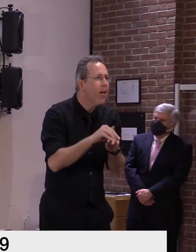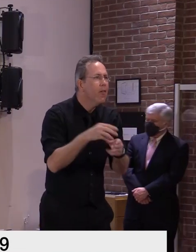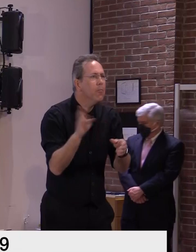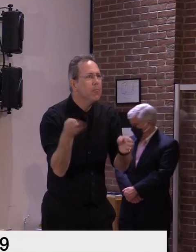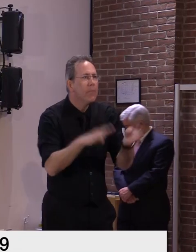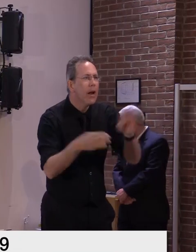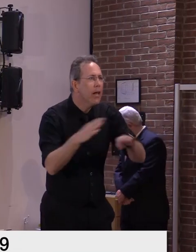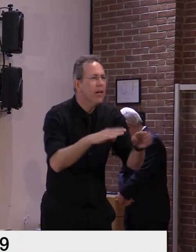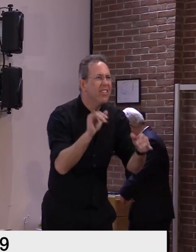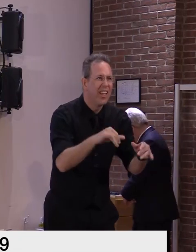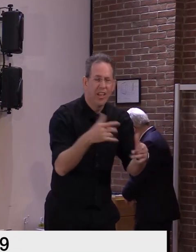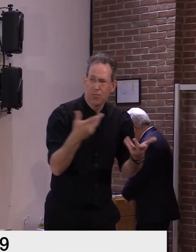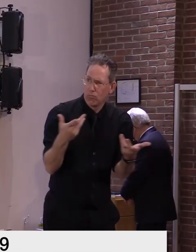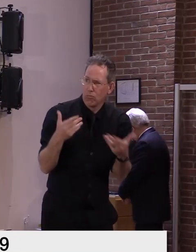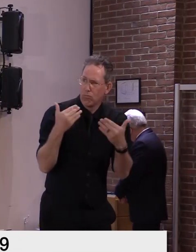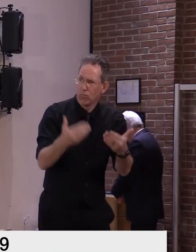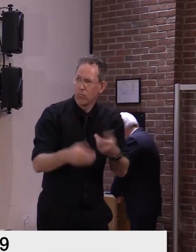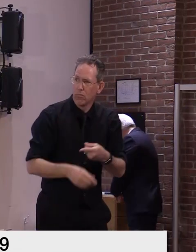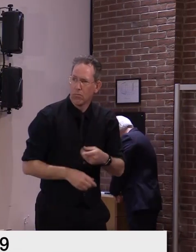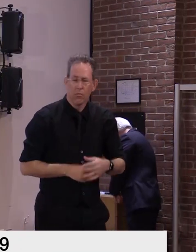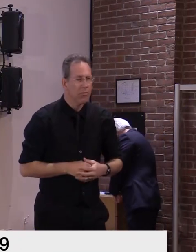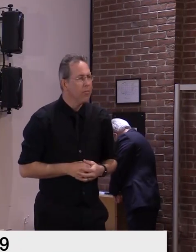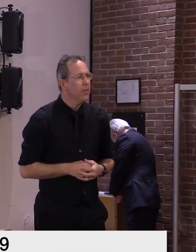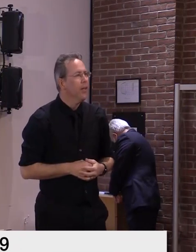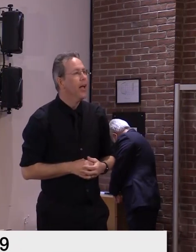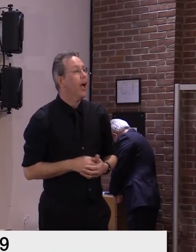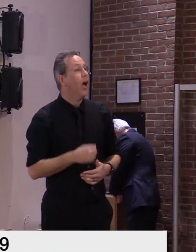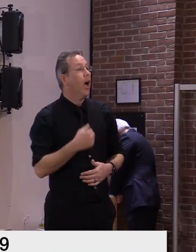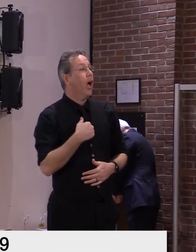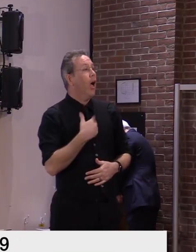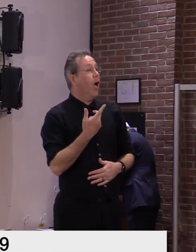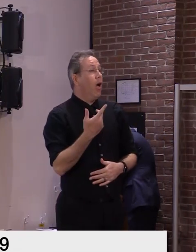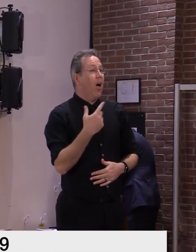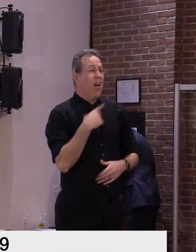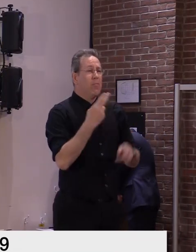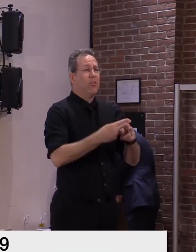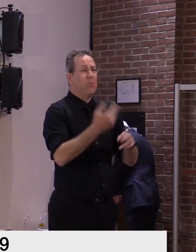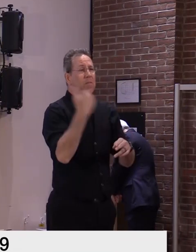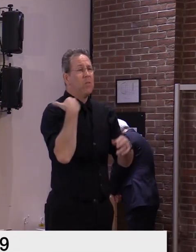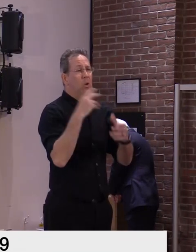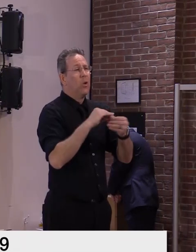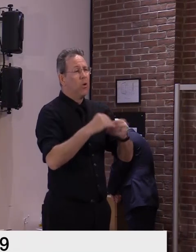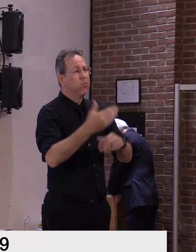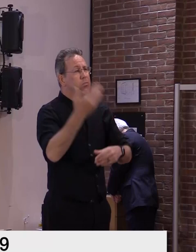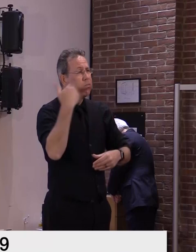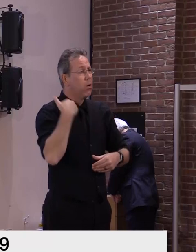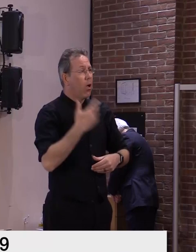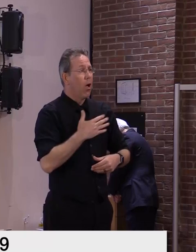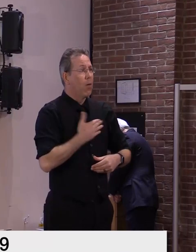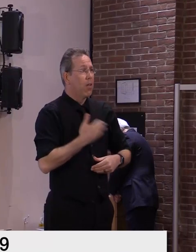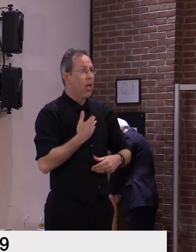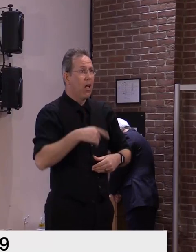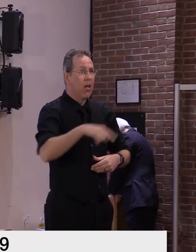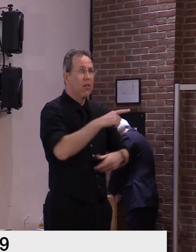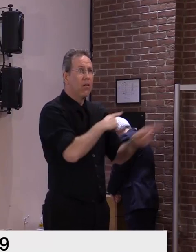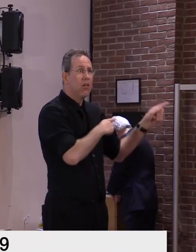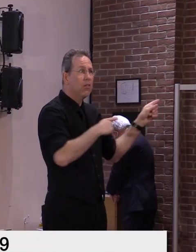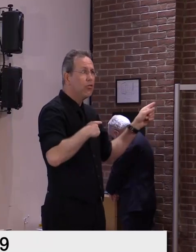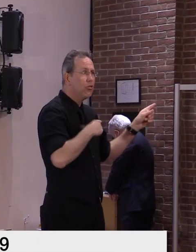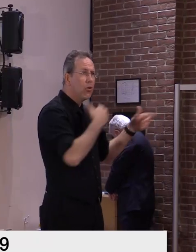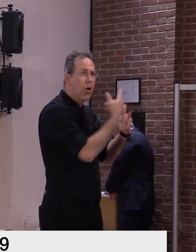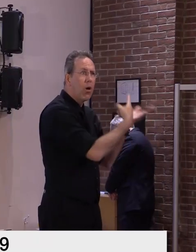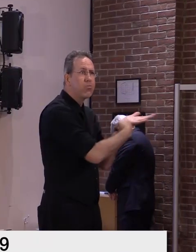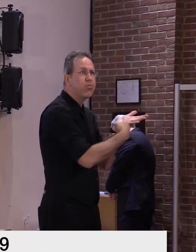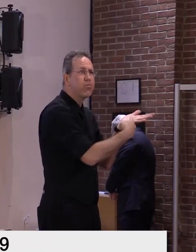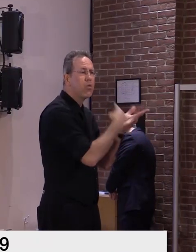I'm happy that they're taking this up because I believe Vermonters are doing it now. We're just not receiving any benefit from it.